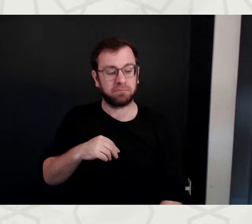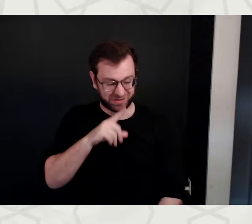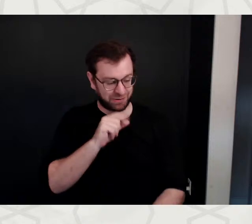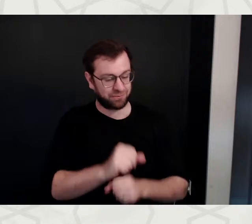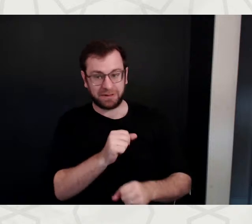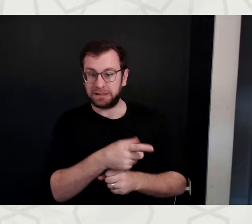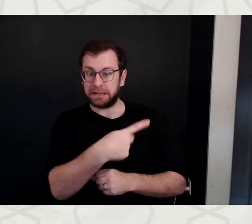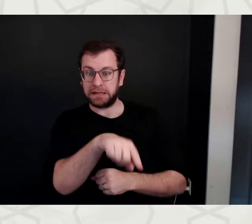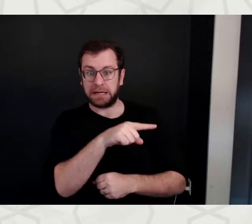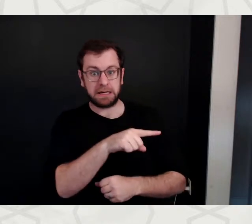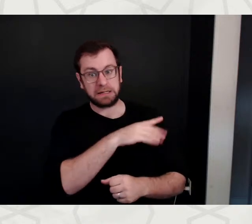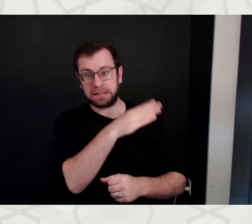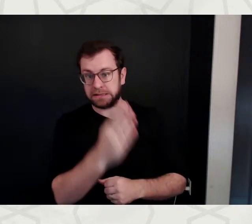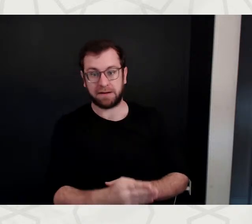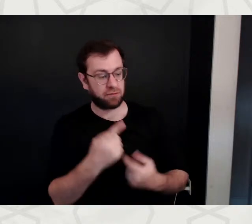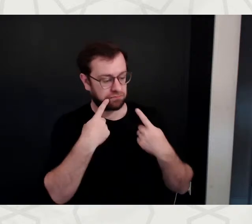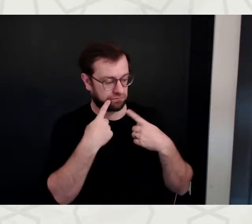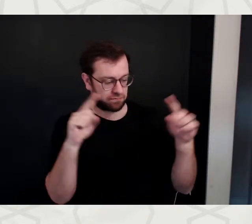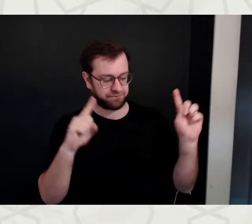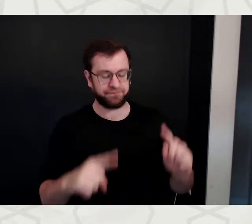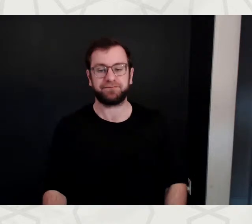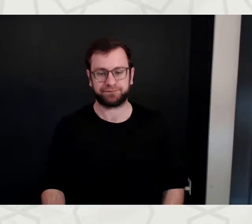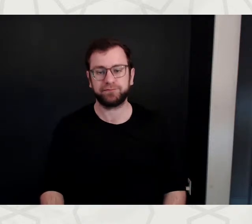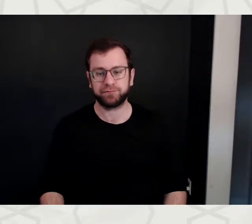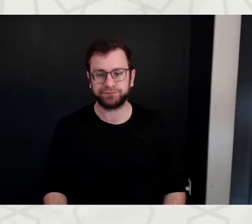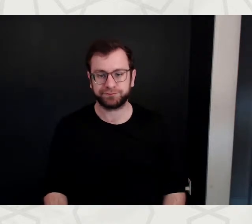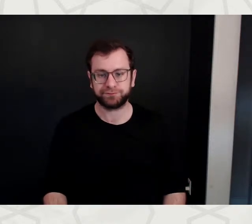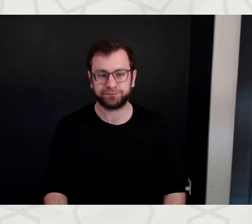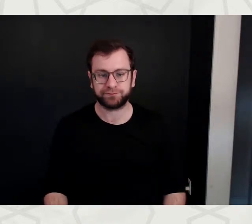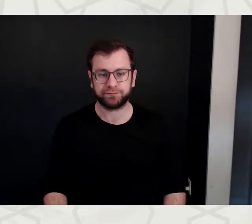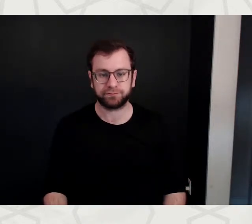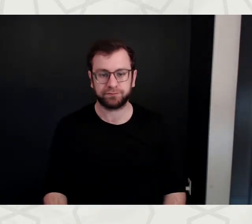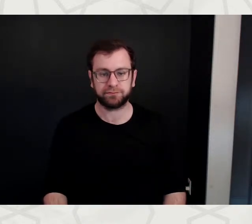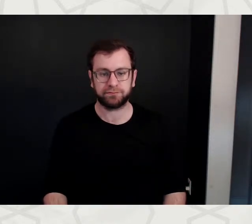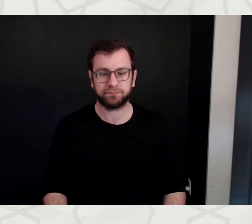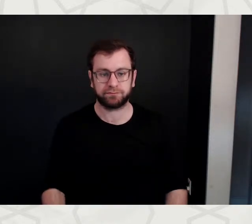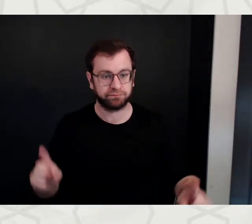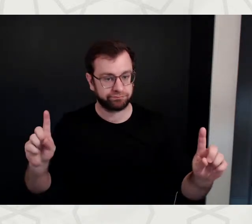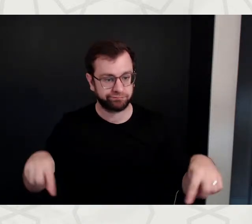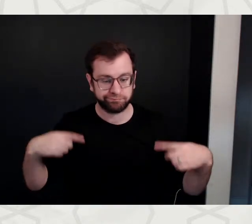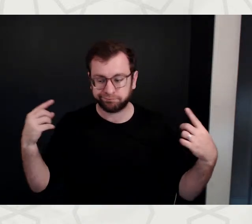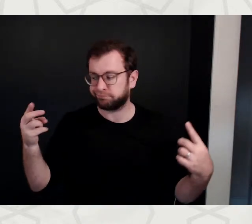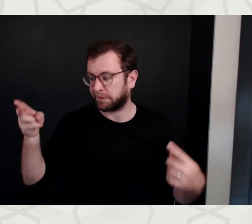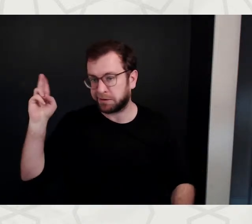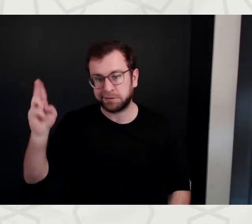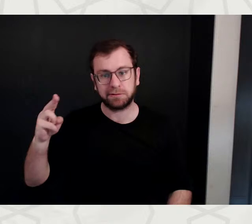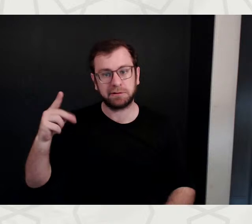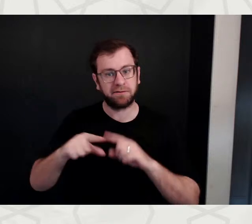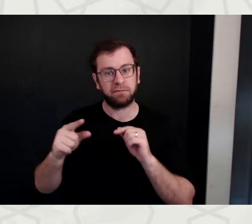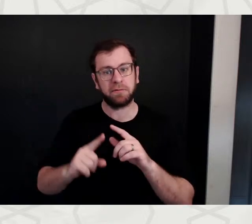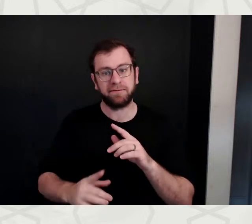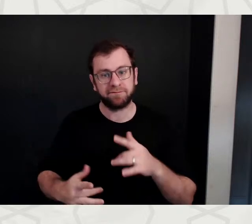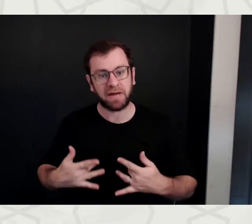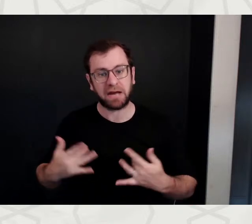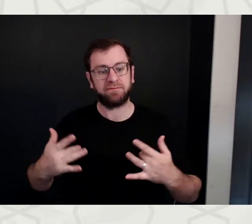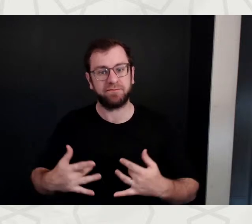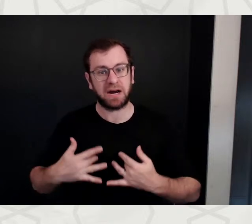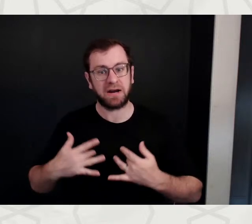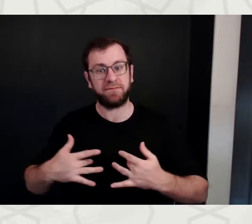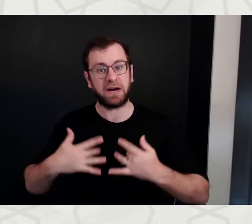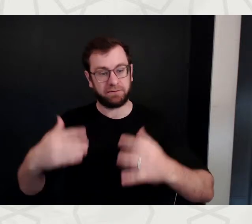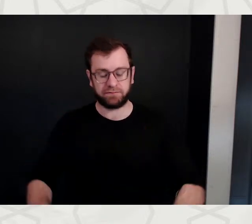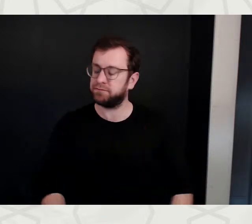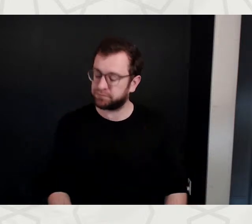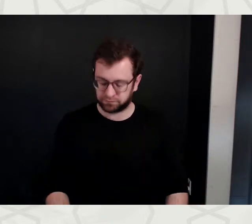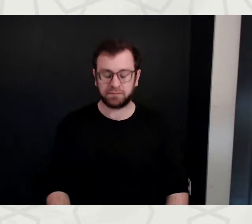successful. And so historically, after the revelations, people have tried